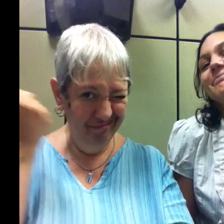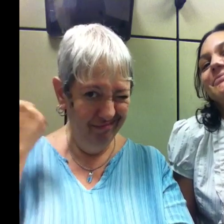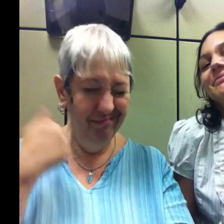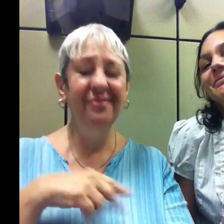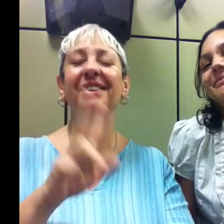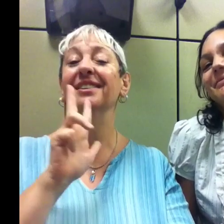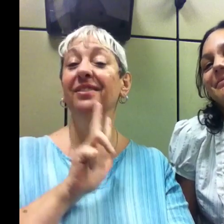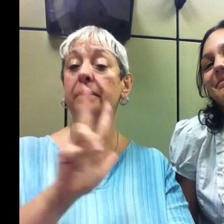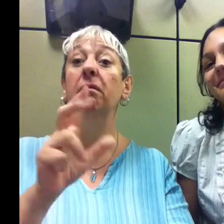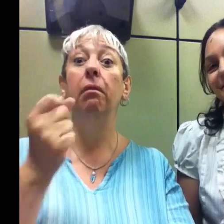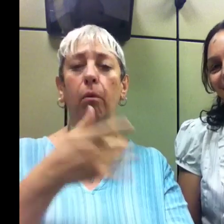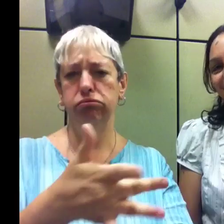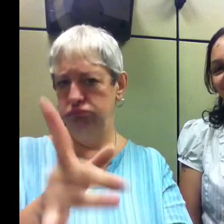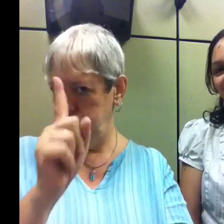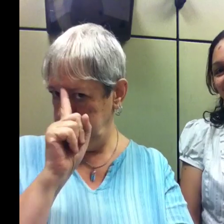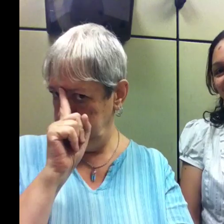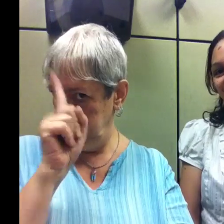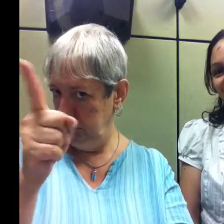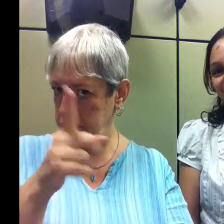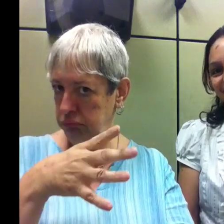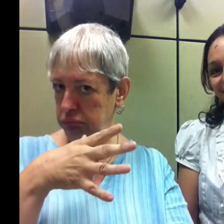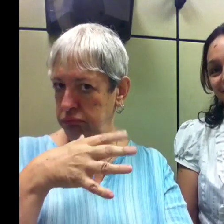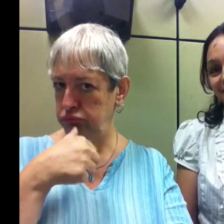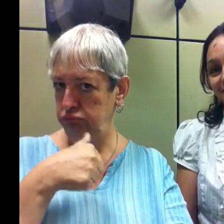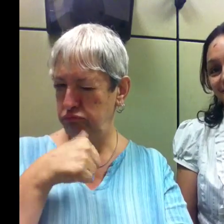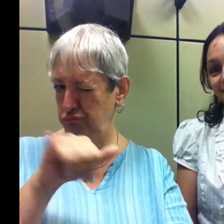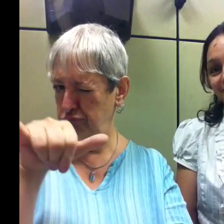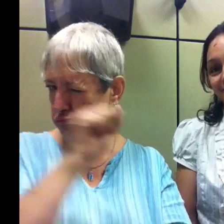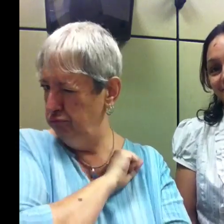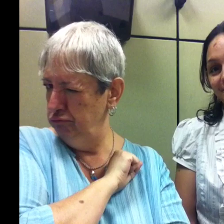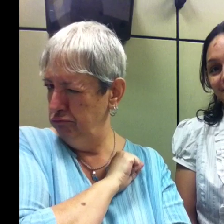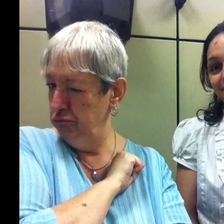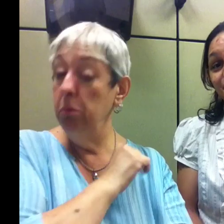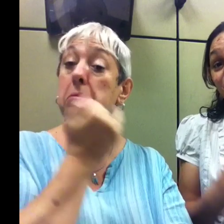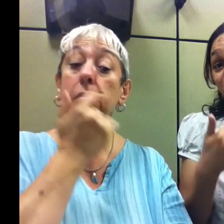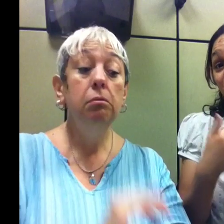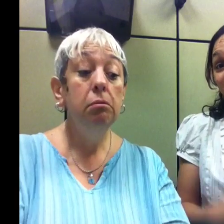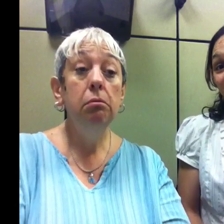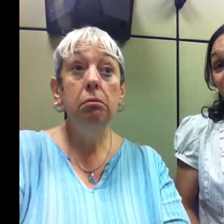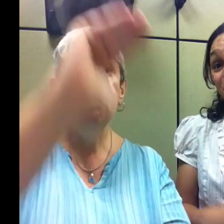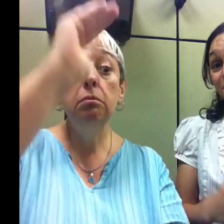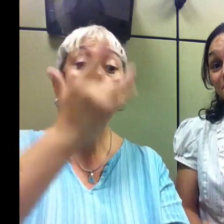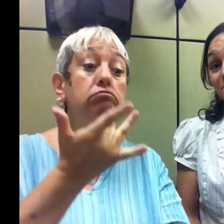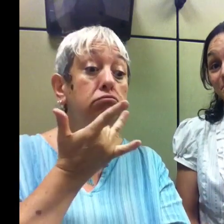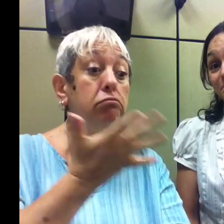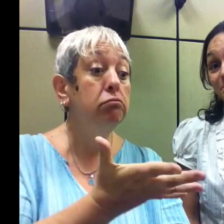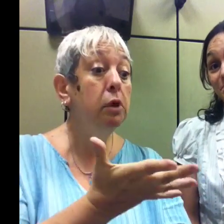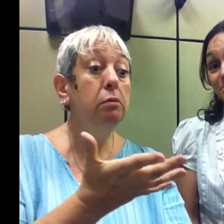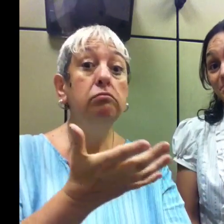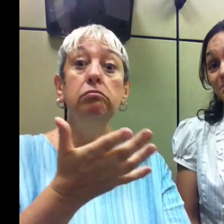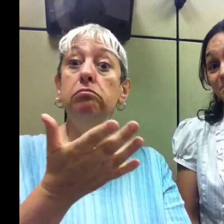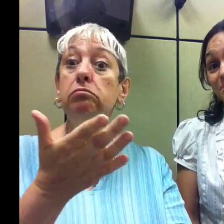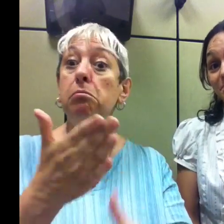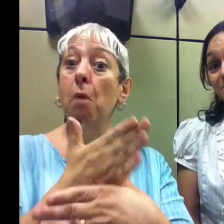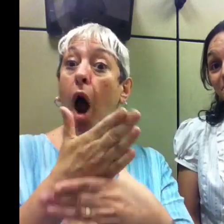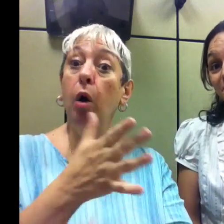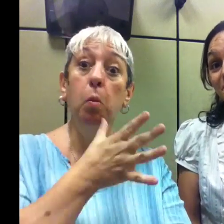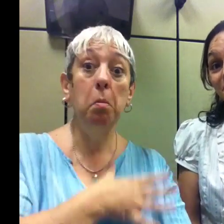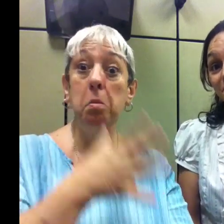$1,950, right? Plus, let's say, $1,100 for the wedding planner fee. Plus $150 for ceremony fee.